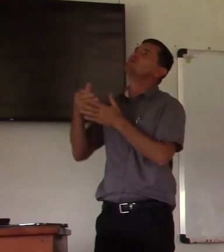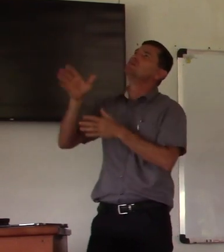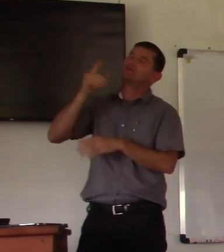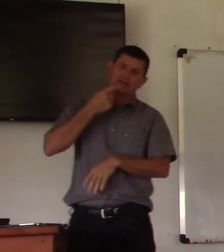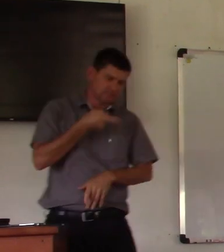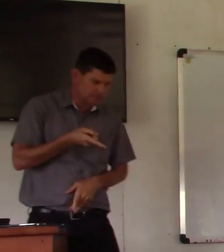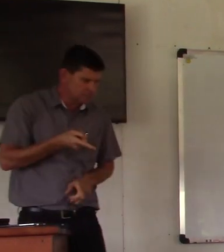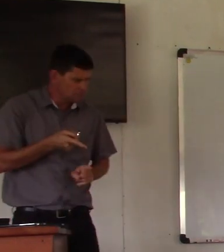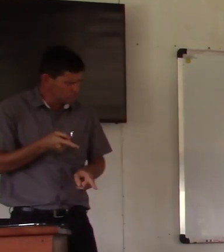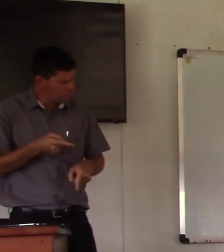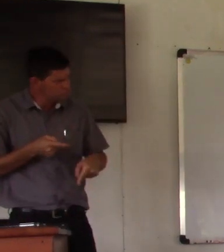That's it.